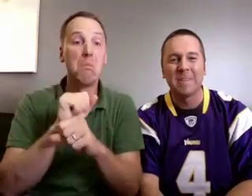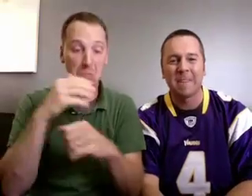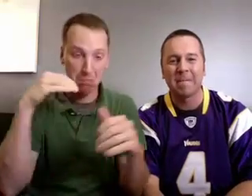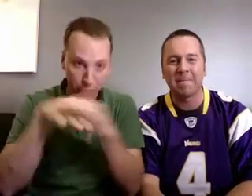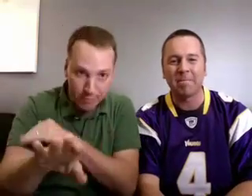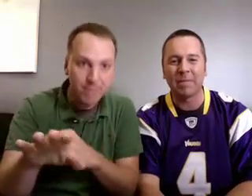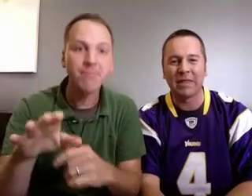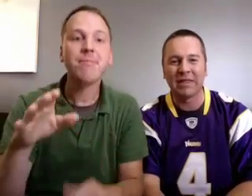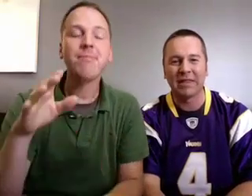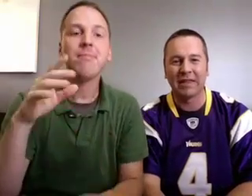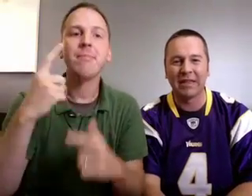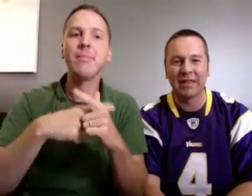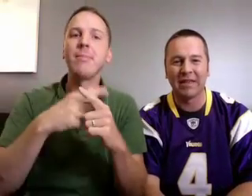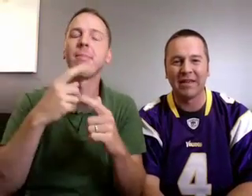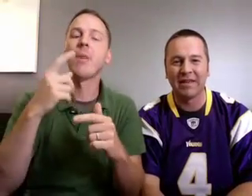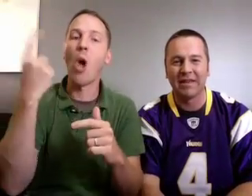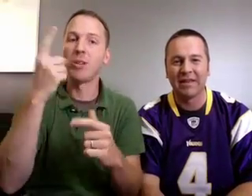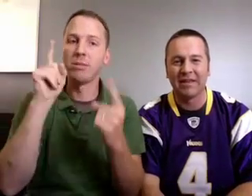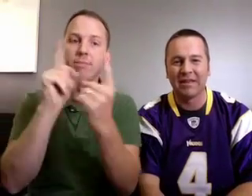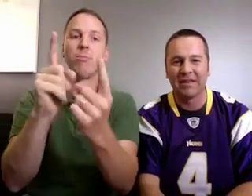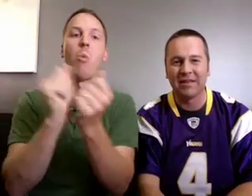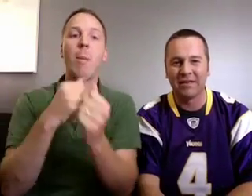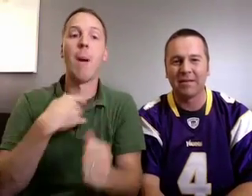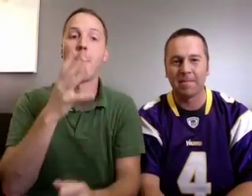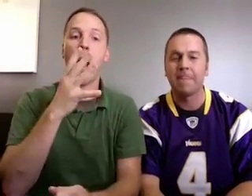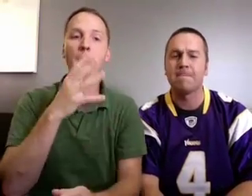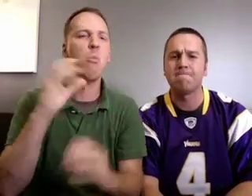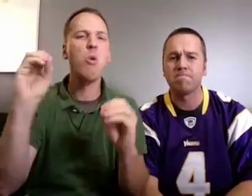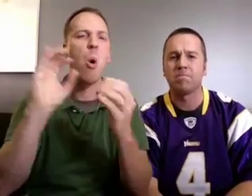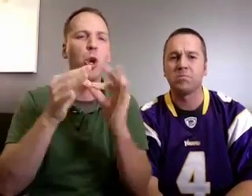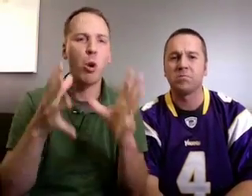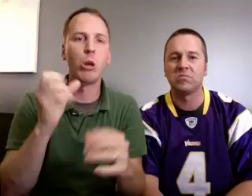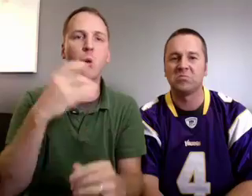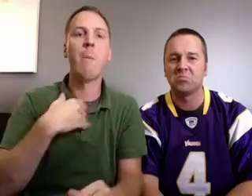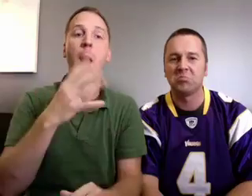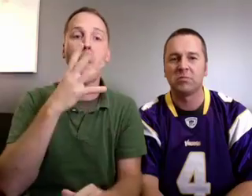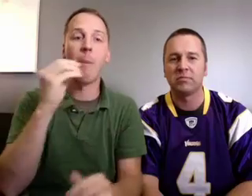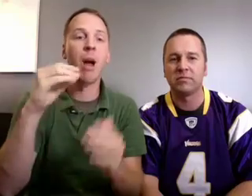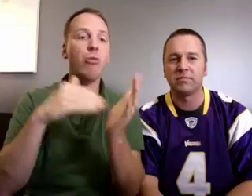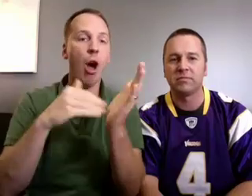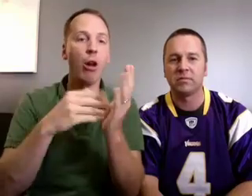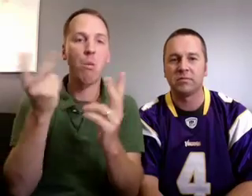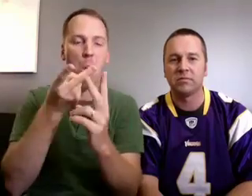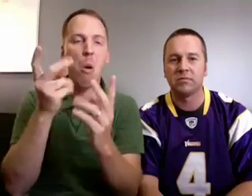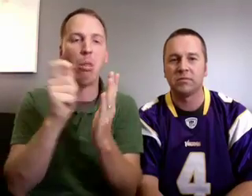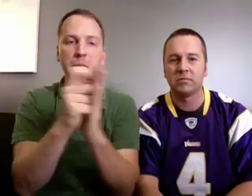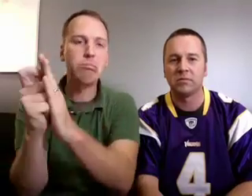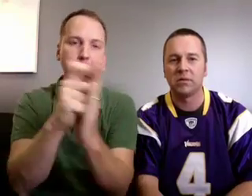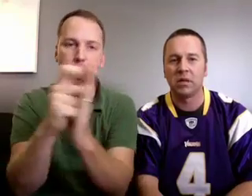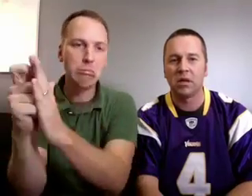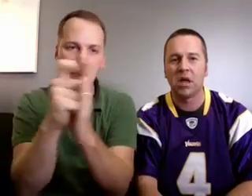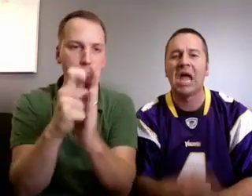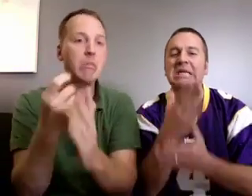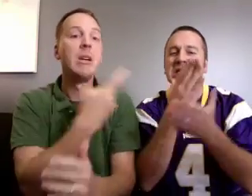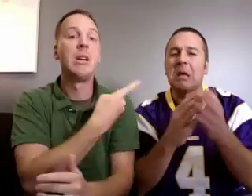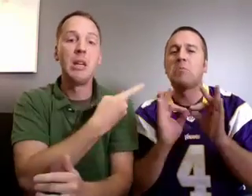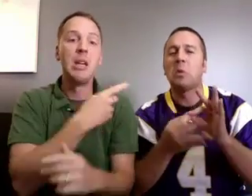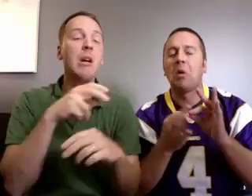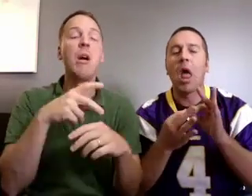got there, and he was in. Now, he met over with my mom. It was no interpreter, so my mom and him had a little notepad and paper and pen, and they were sometimes